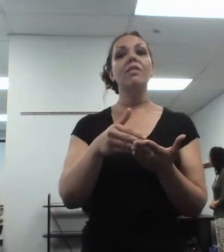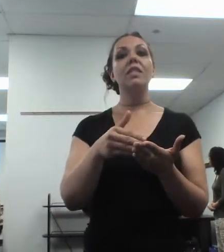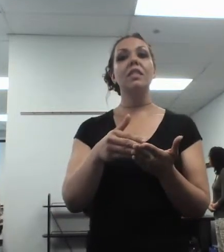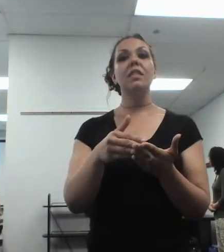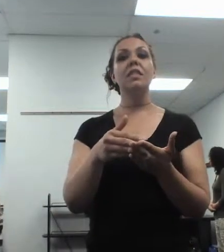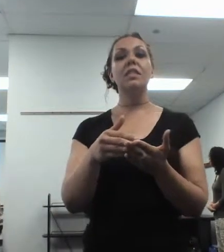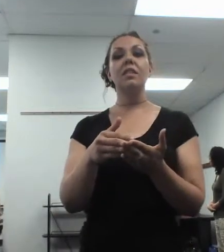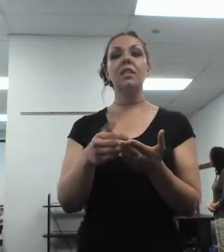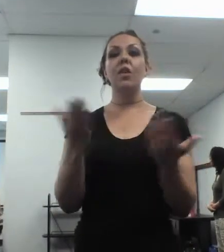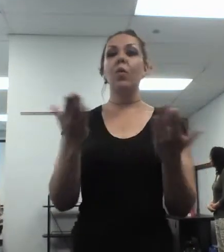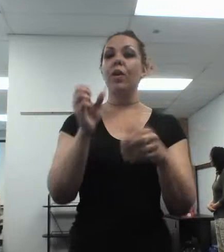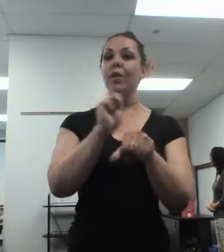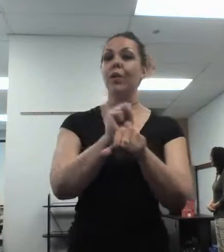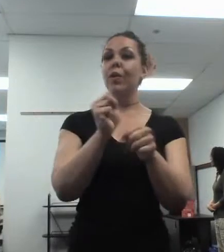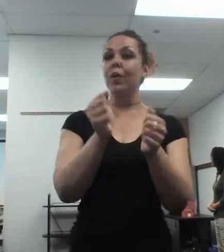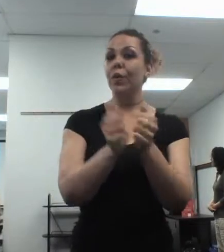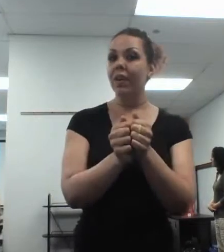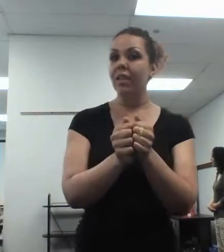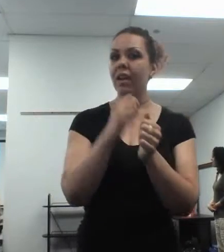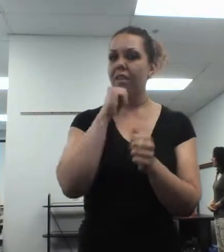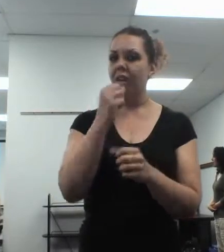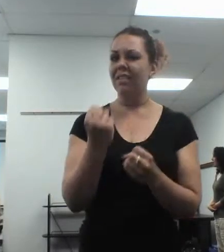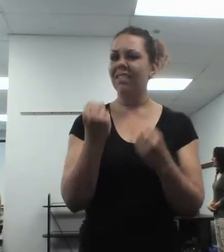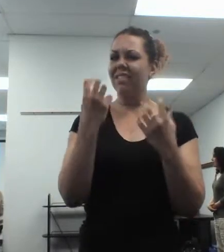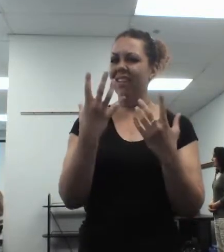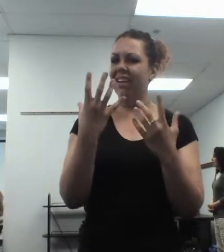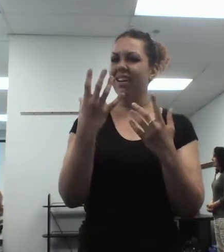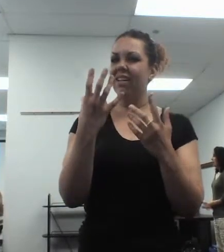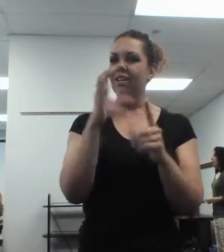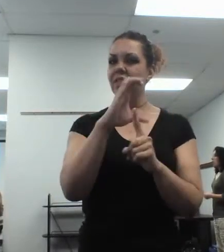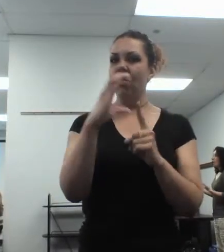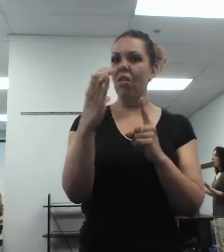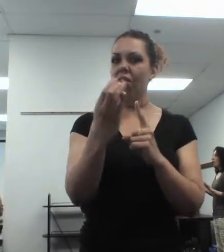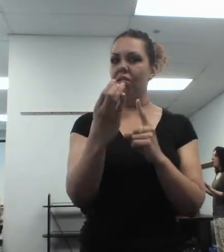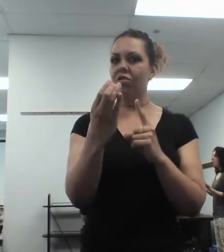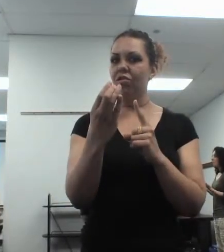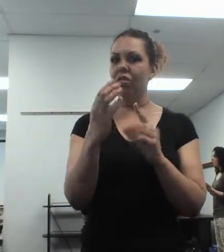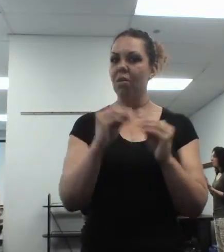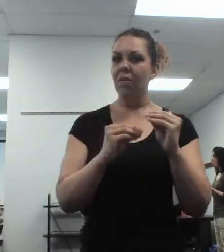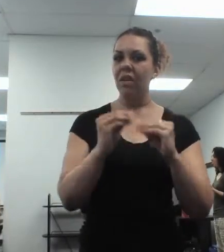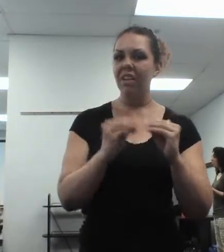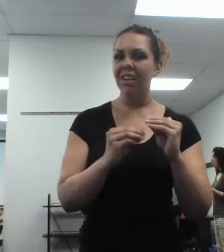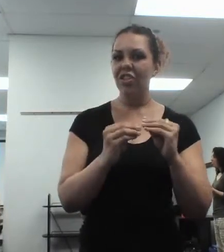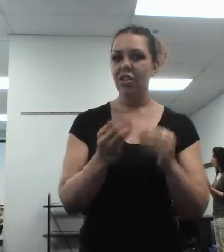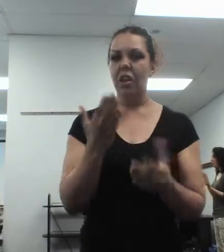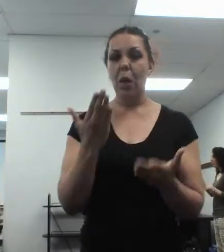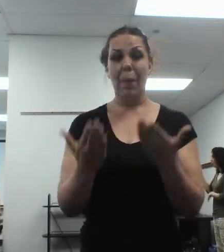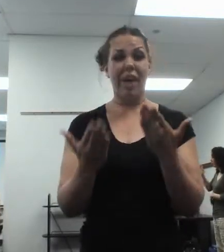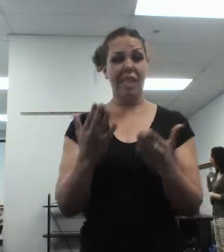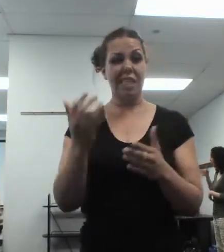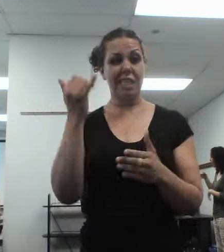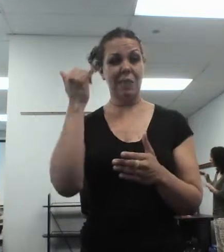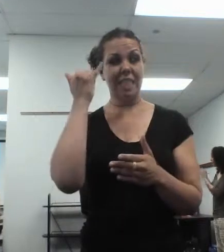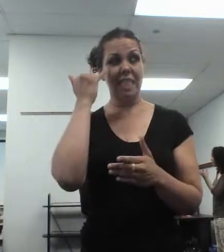class, there's not going to be a lot of cultural mediation. Possibly if we go from ASL into English, which we